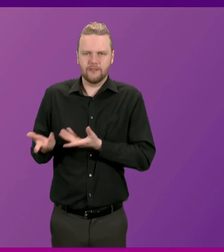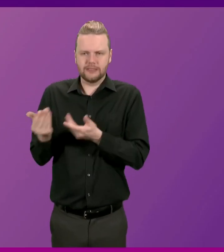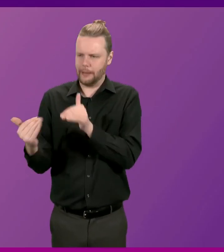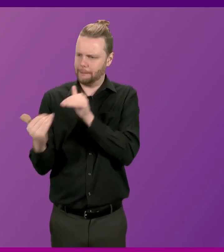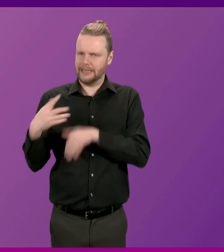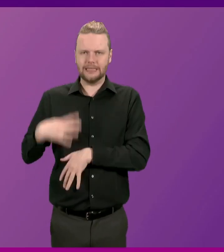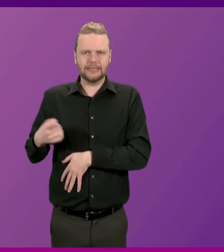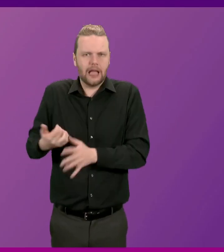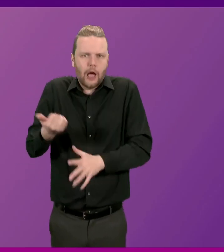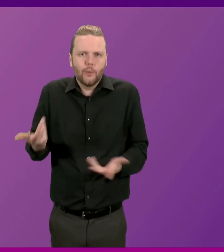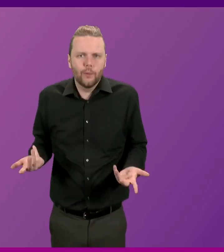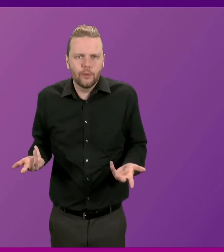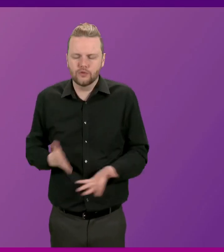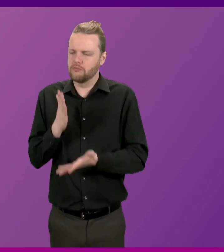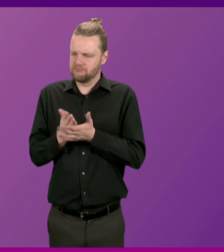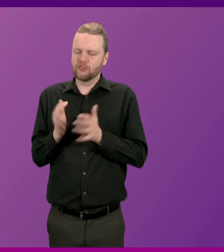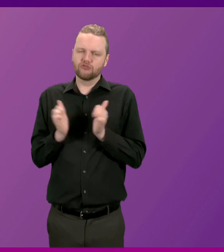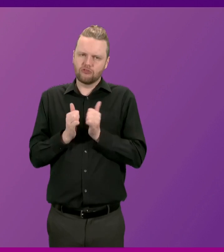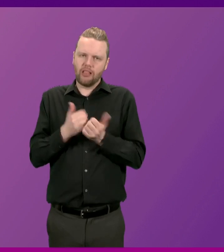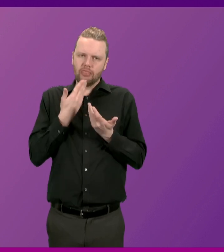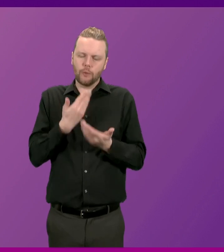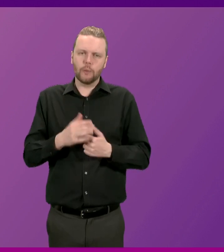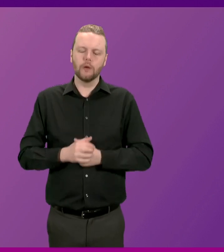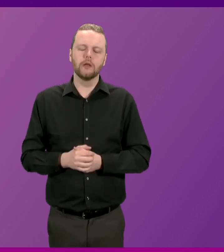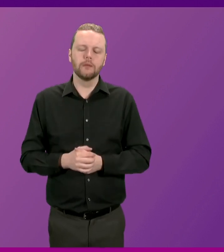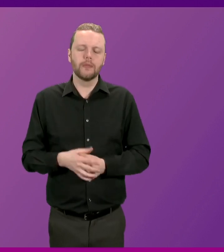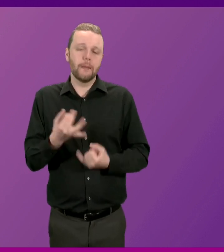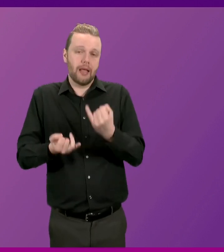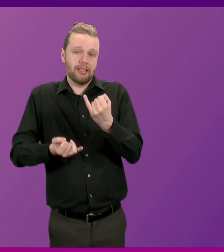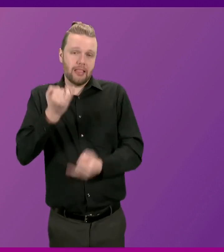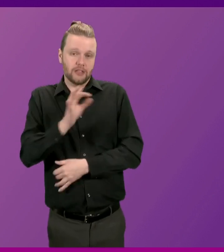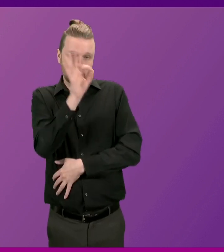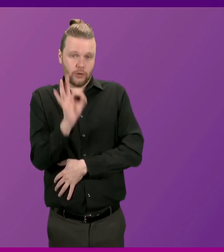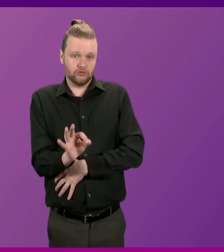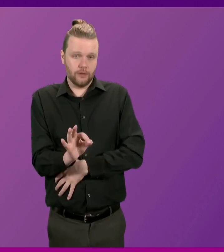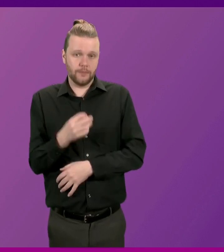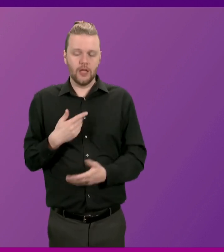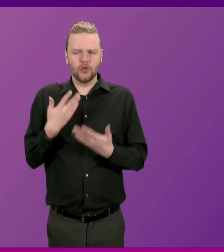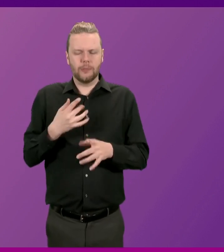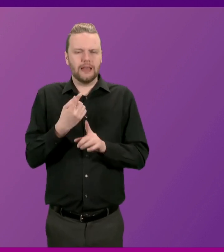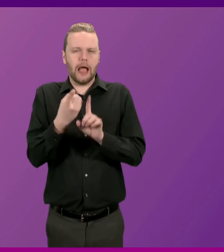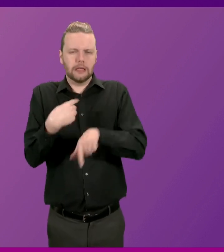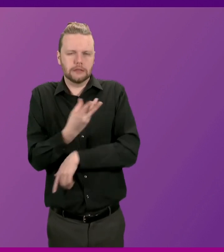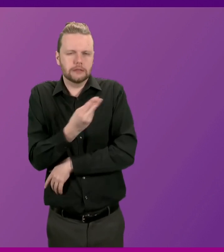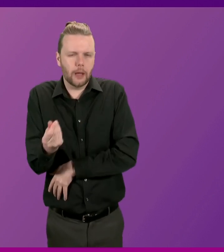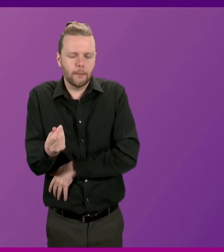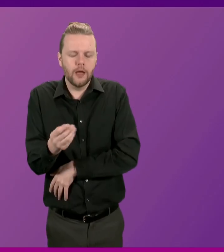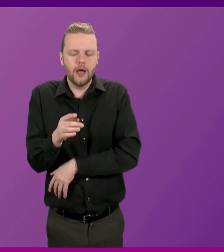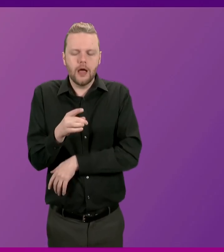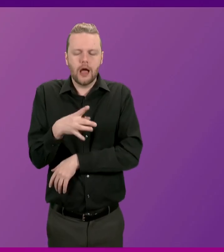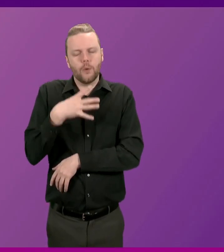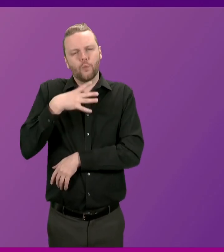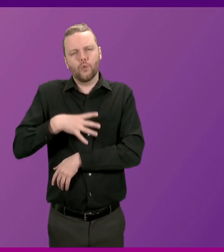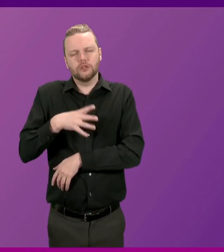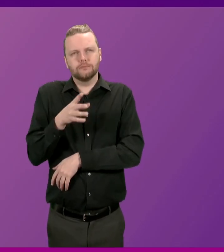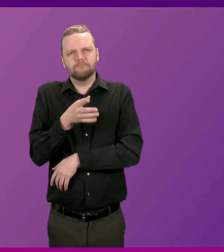are? So absolutely agree with you, Professor, there. My last question, you have answered some of it, but I just want to give you some